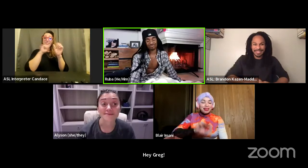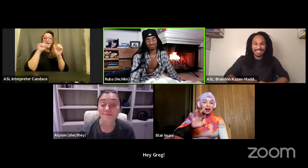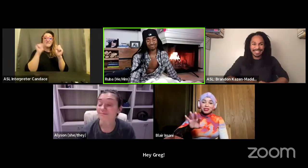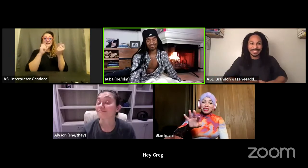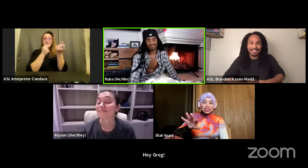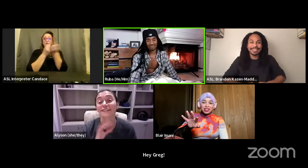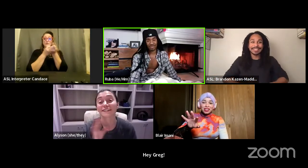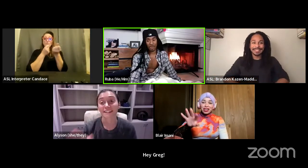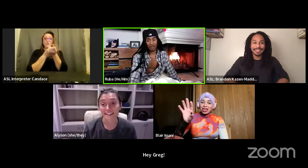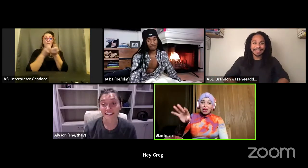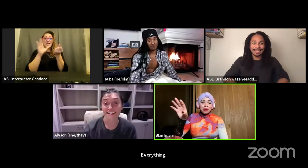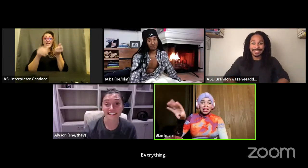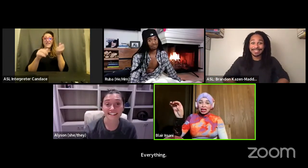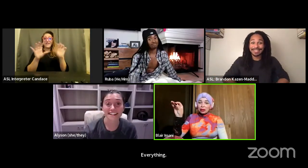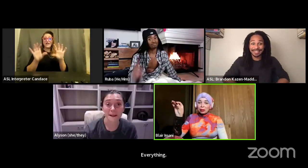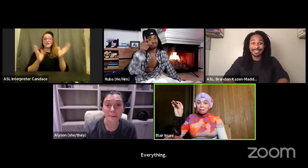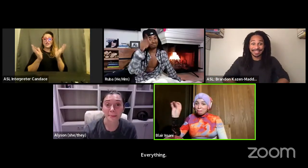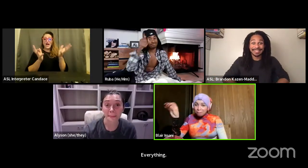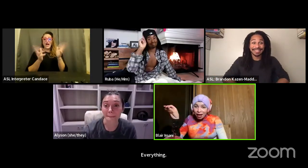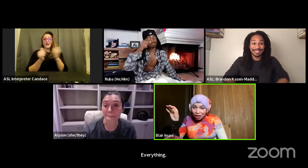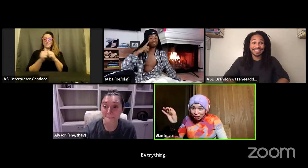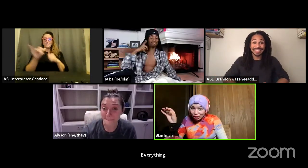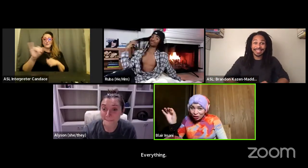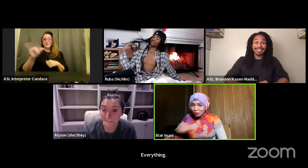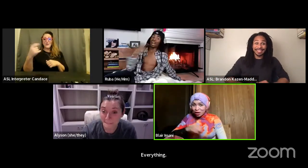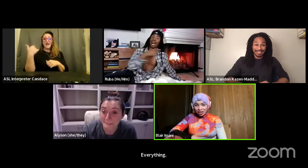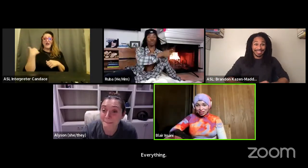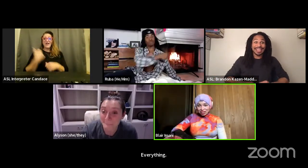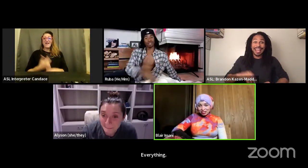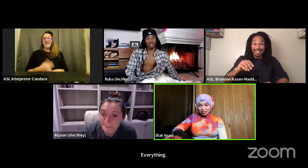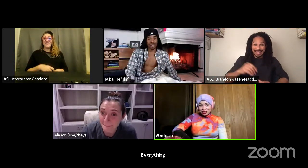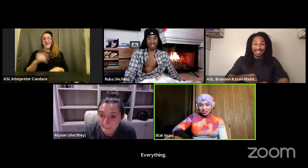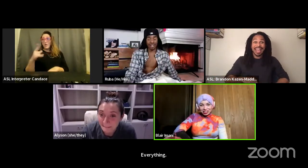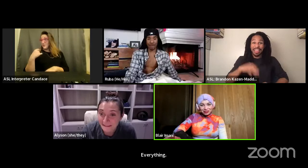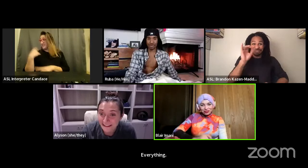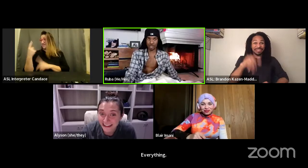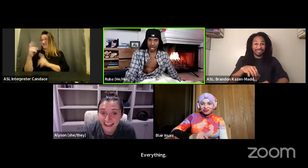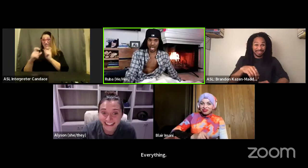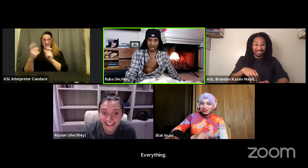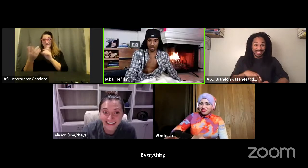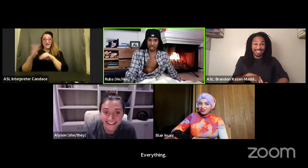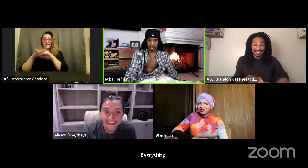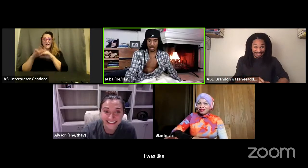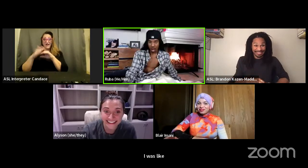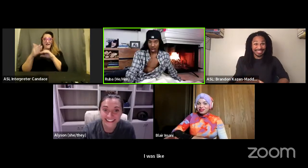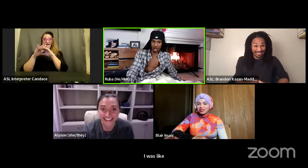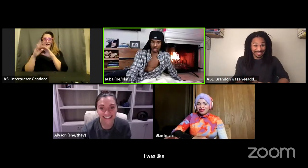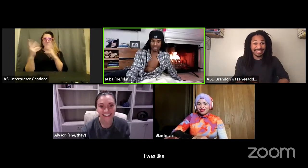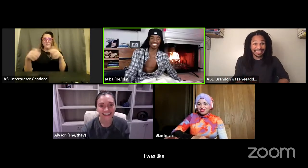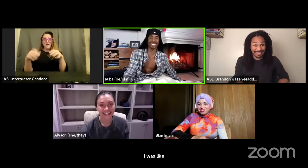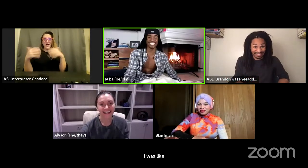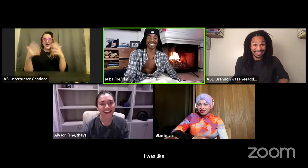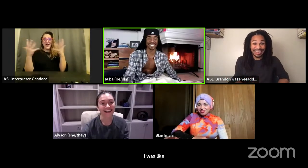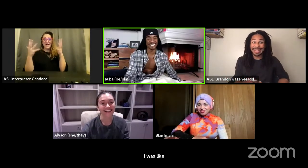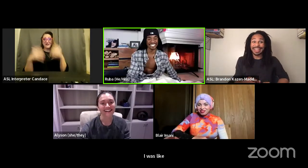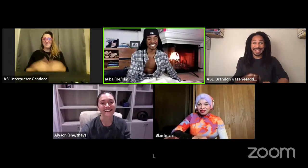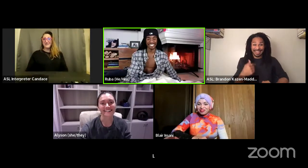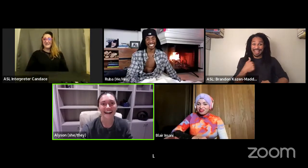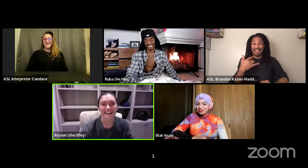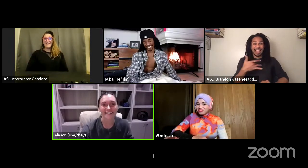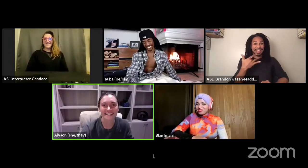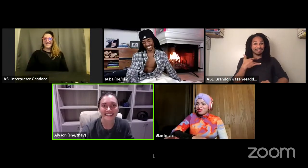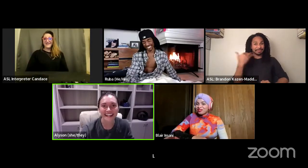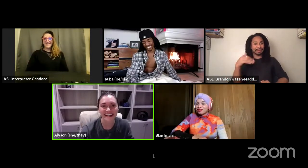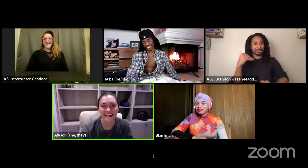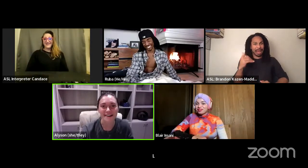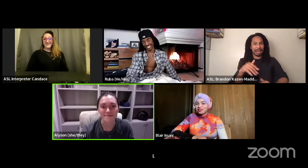Elise. That was a deal that kept getting better. Oh my goodness. I was like, what else? Huh? I know.